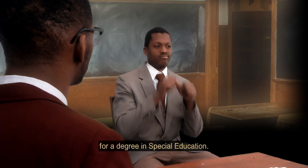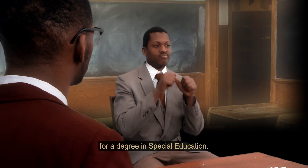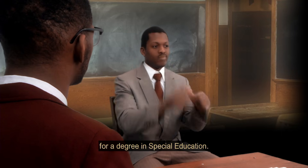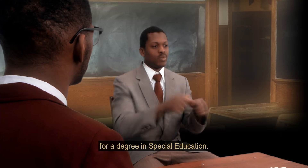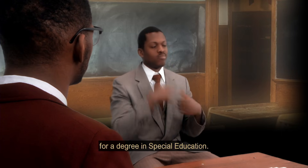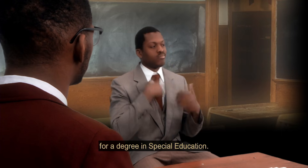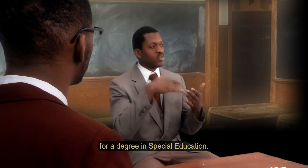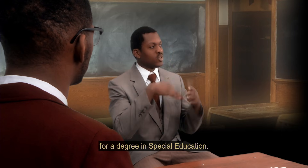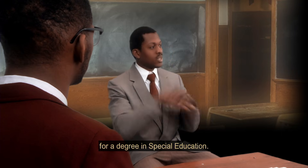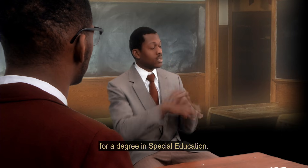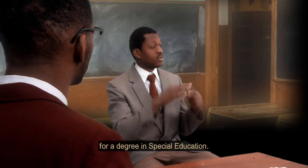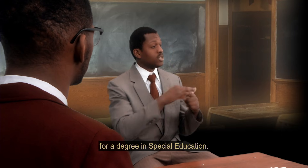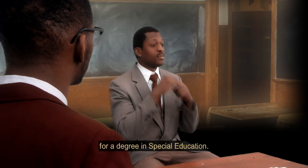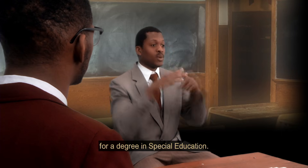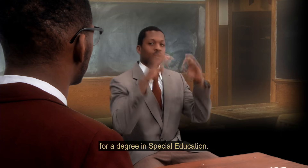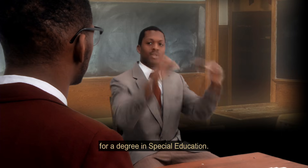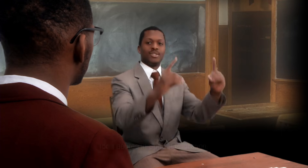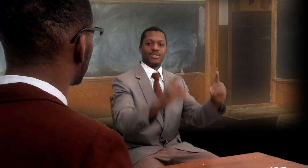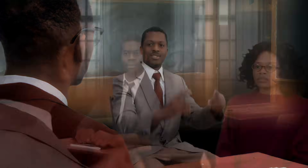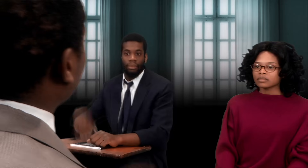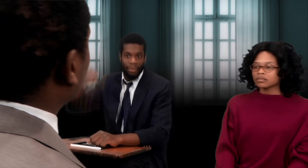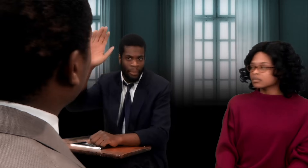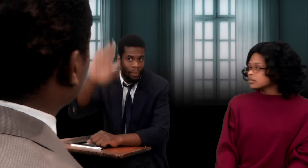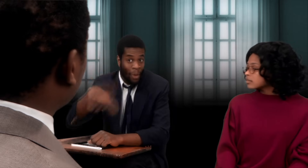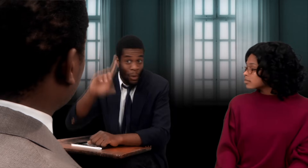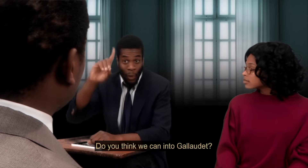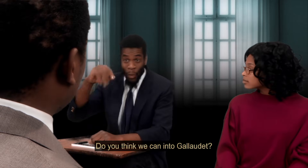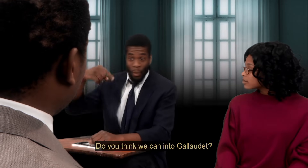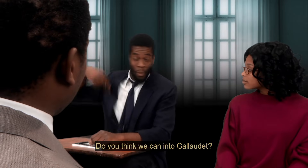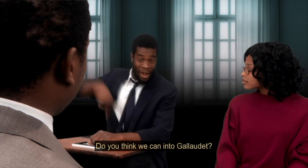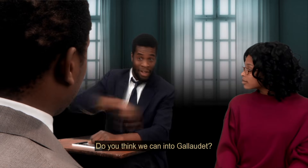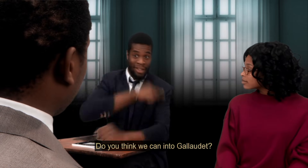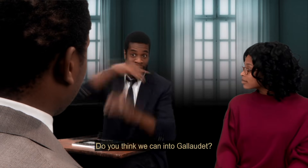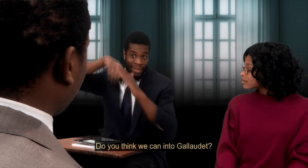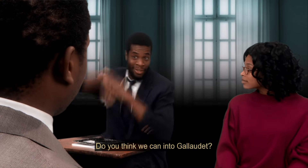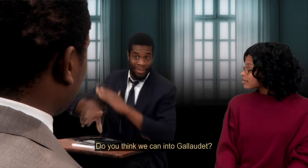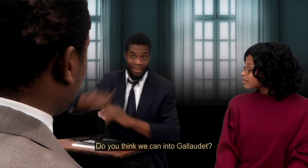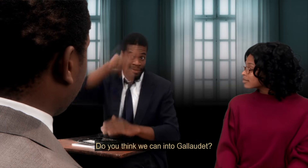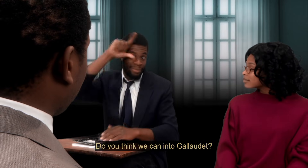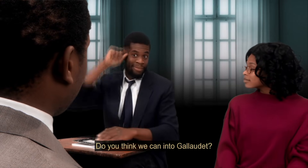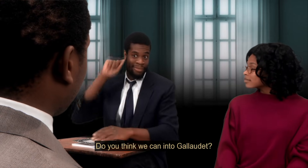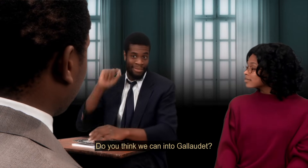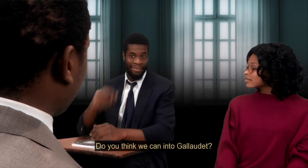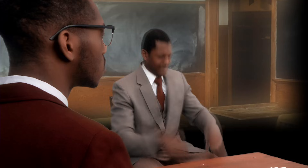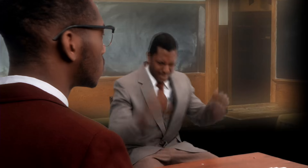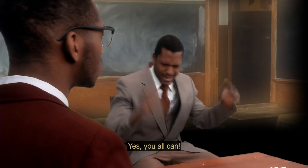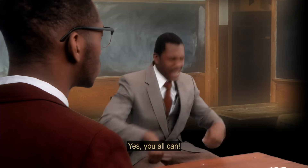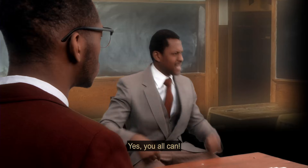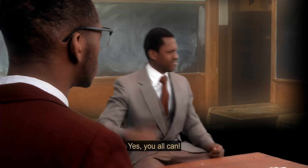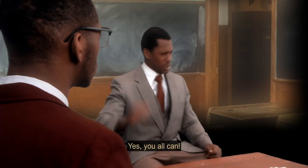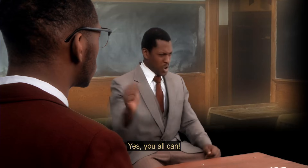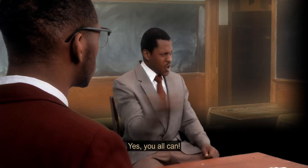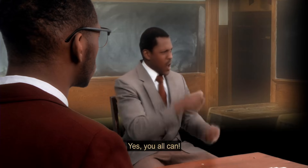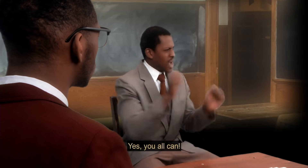a degree in special education. Do you think we can get into Gallaudet? Yes, you all